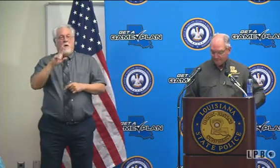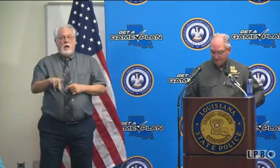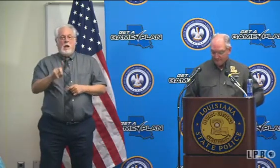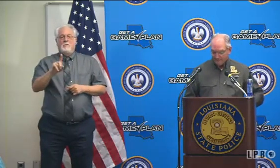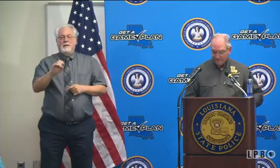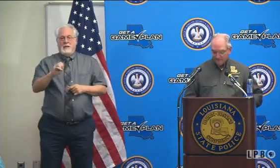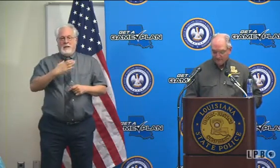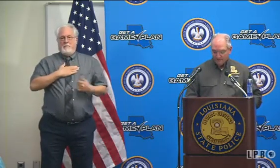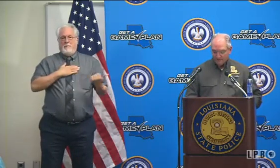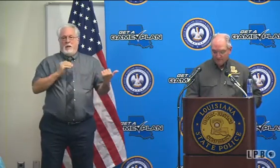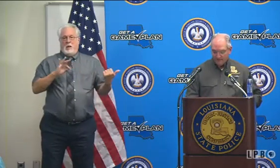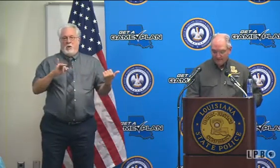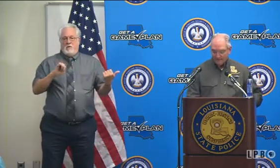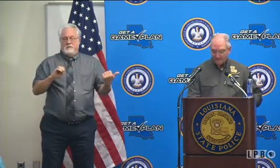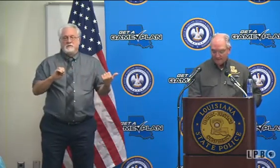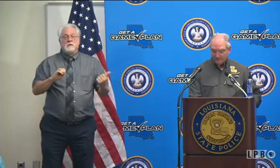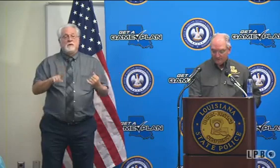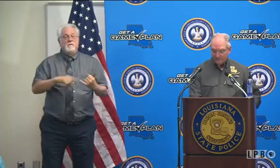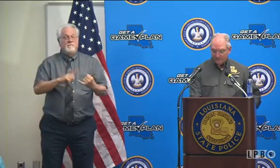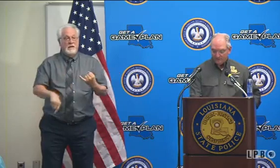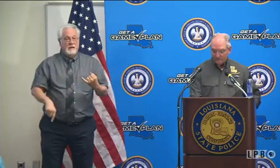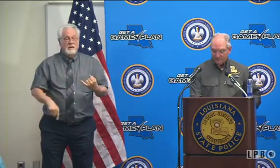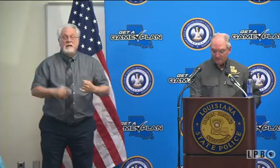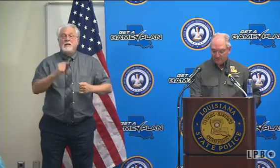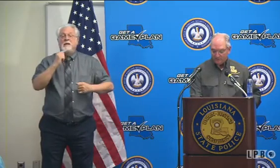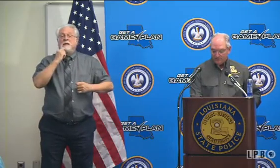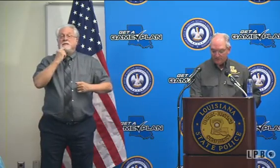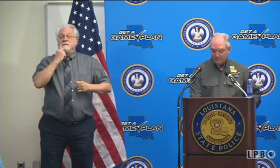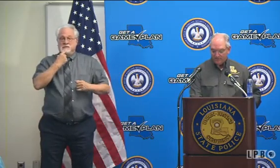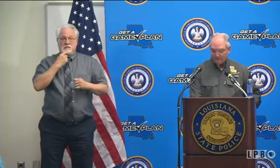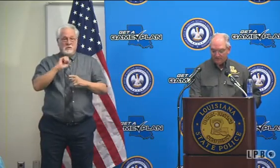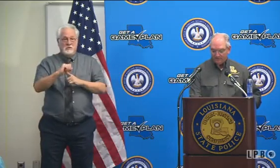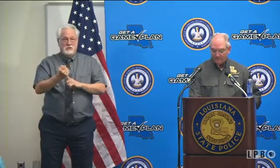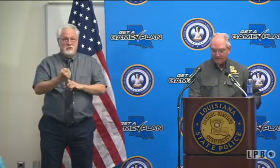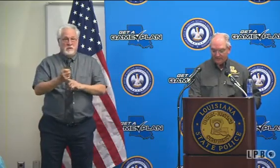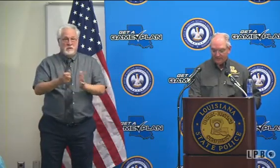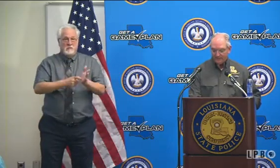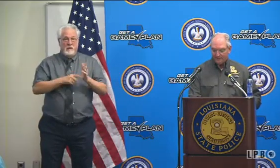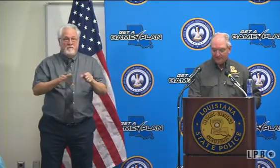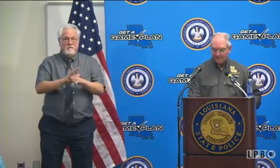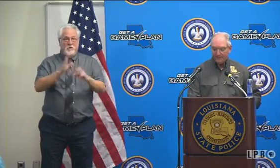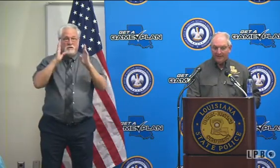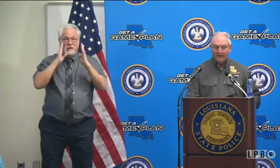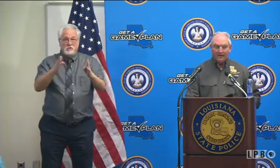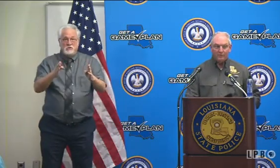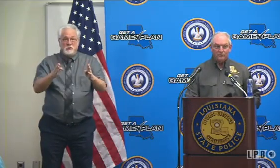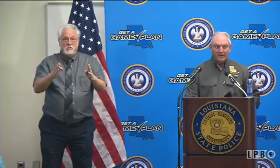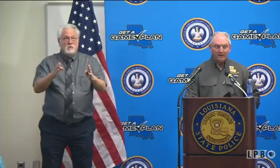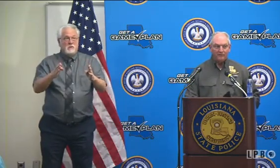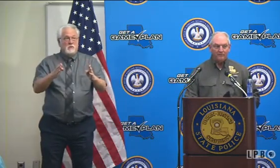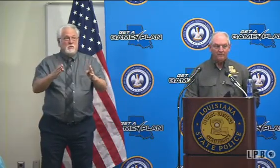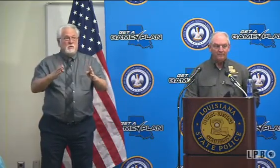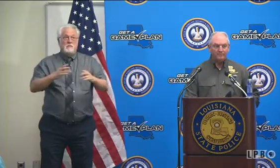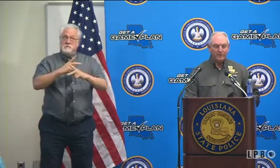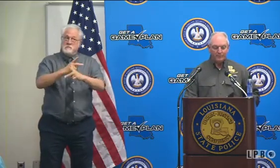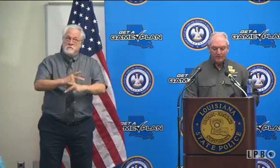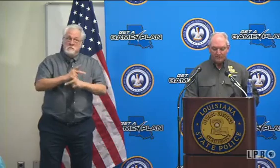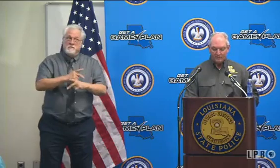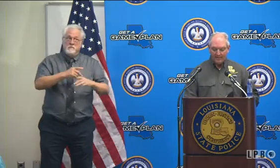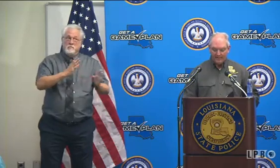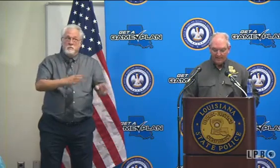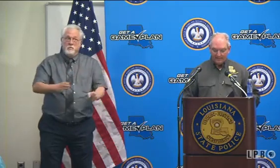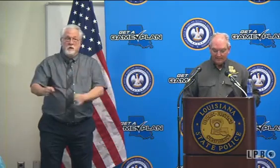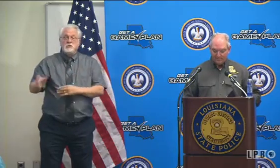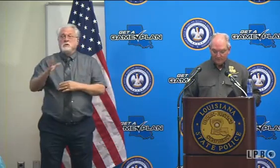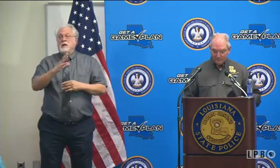office. So finally, this is a serious situation that demands our full attention, our most careful